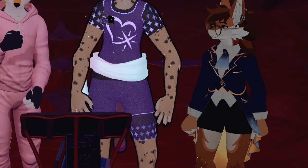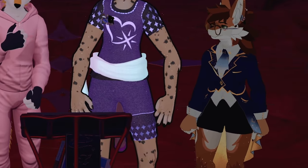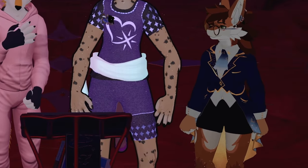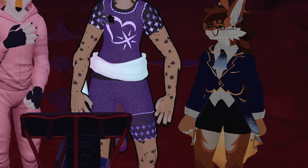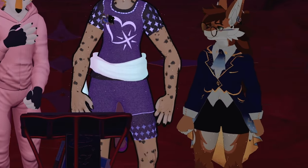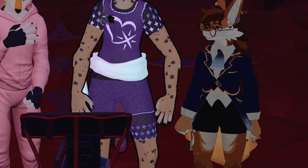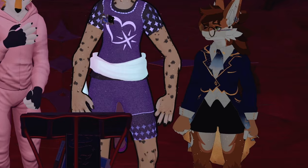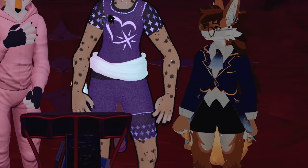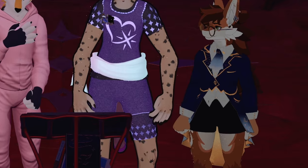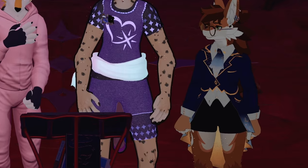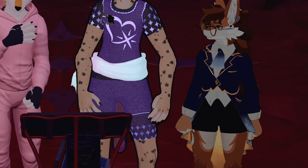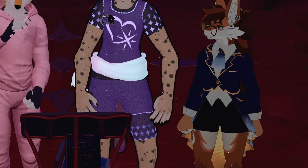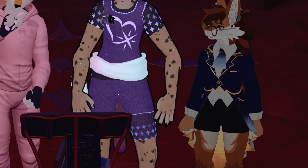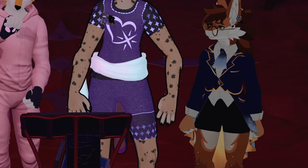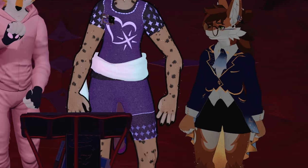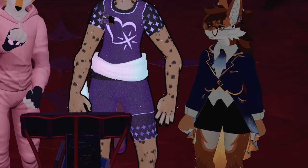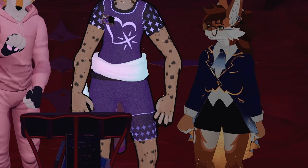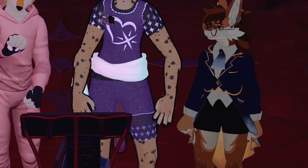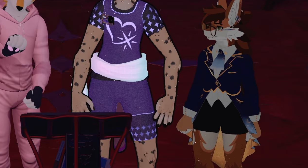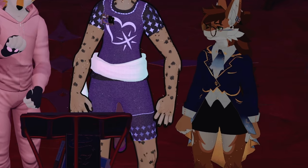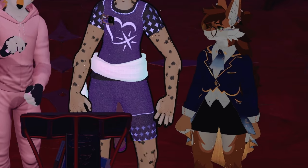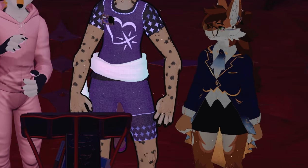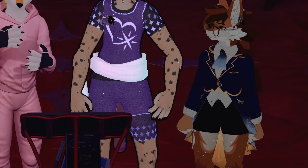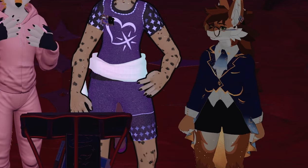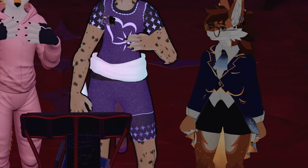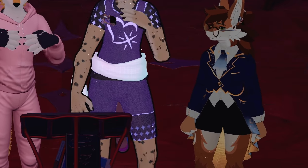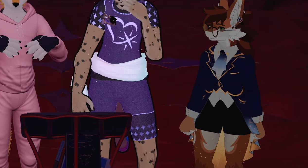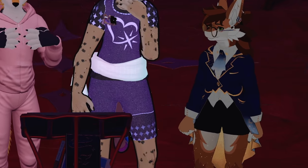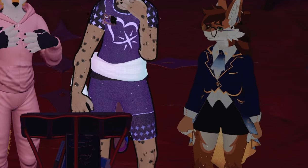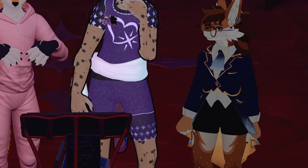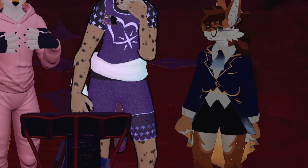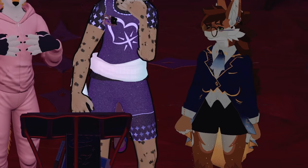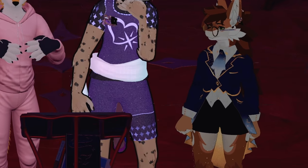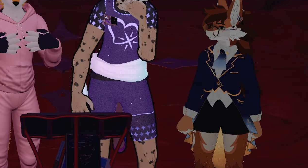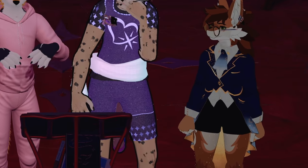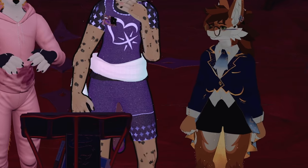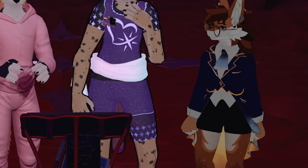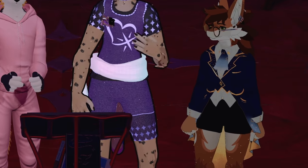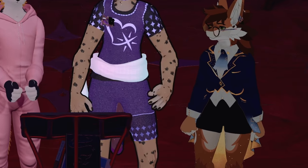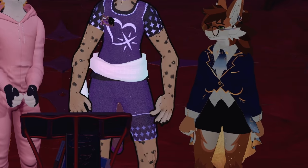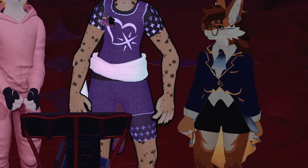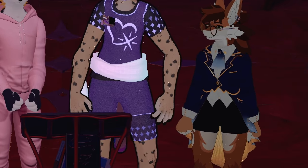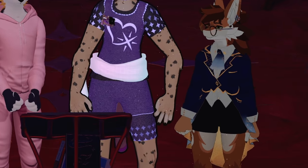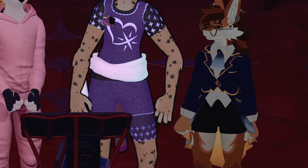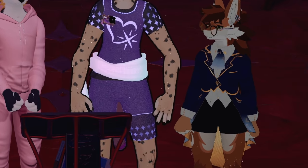I like your avatar.